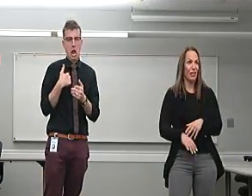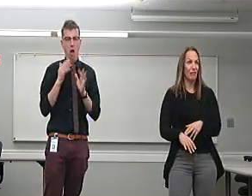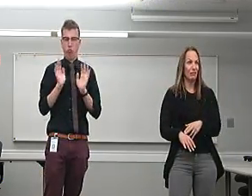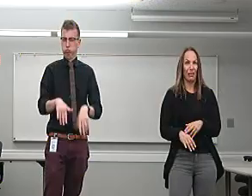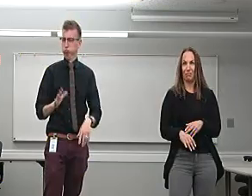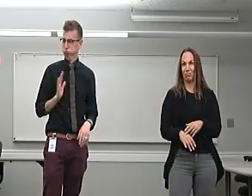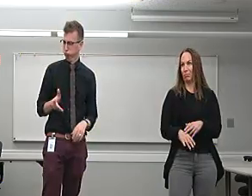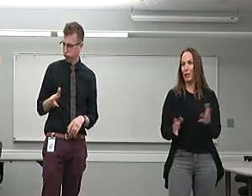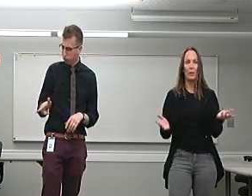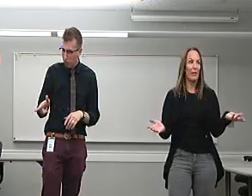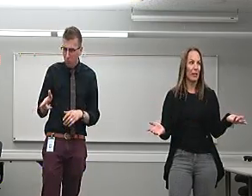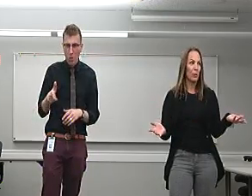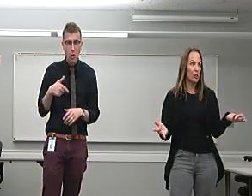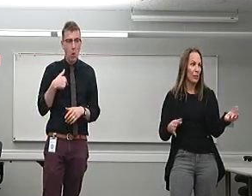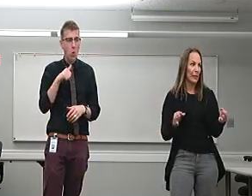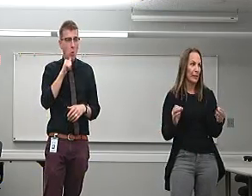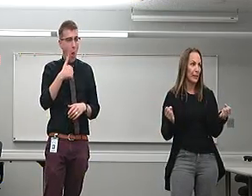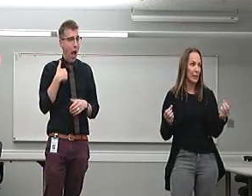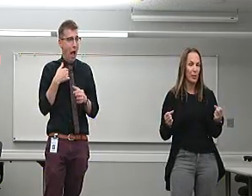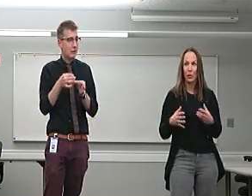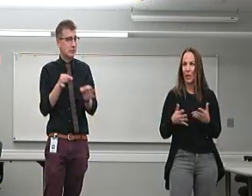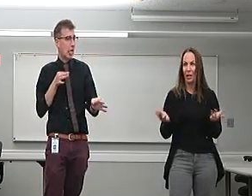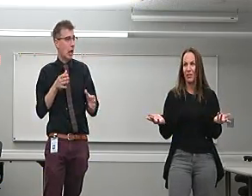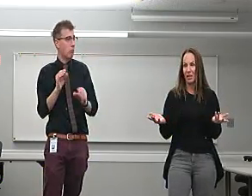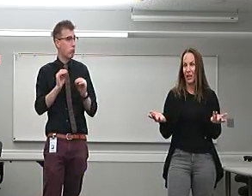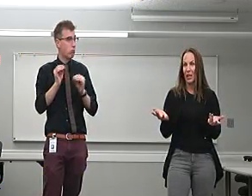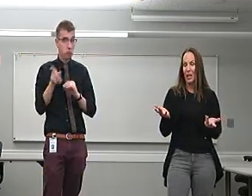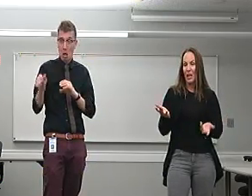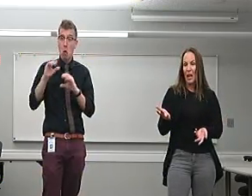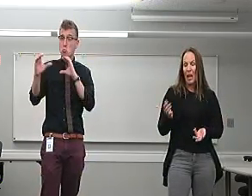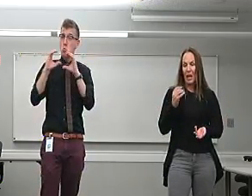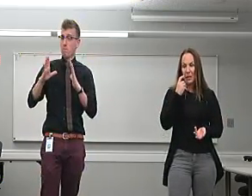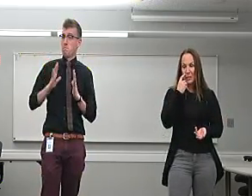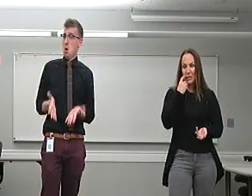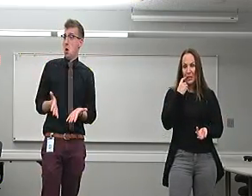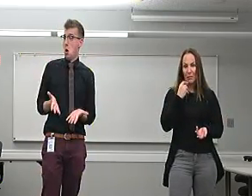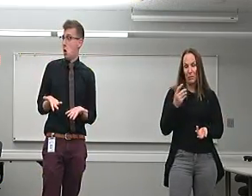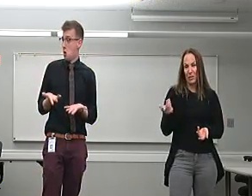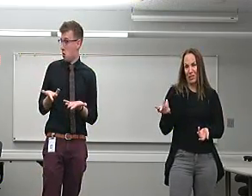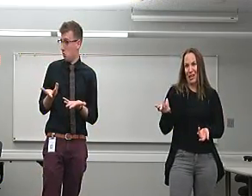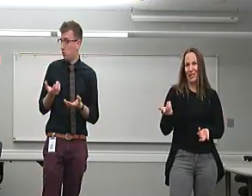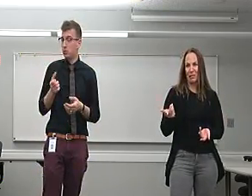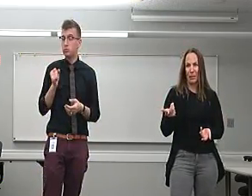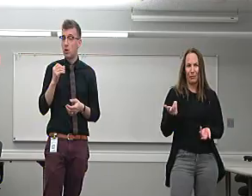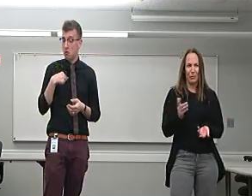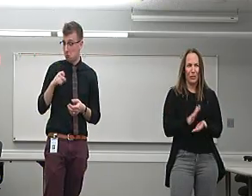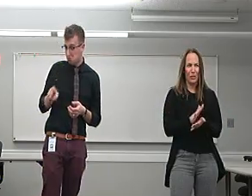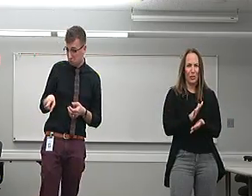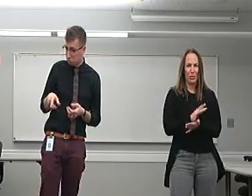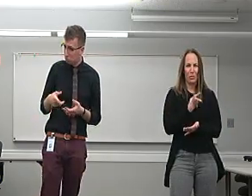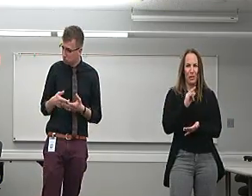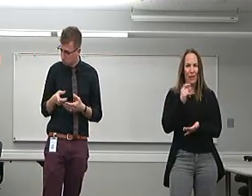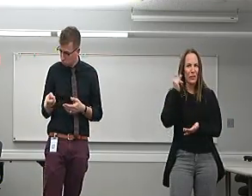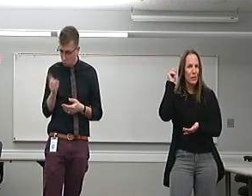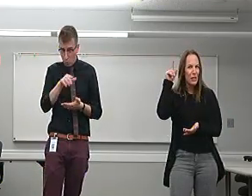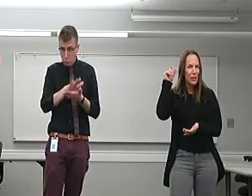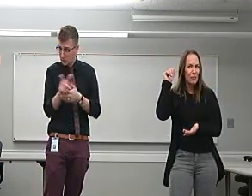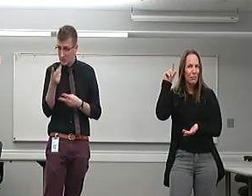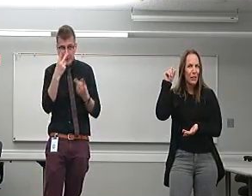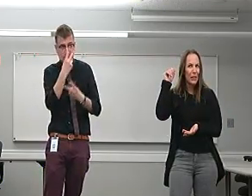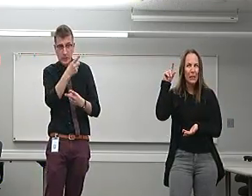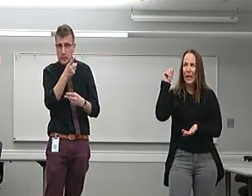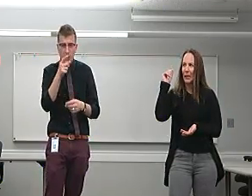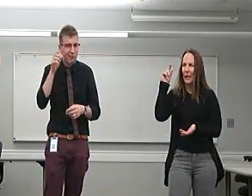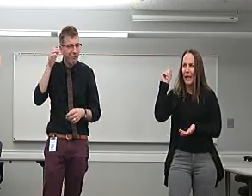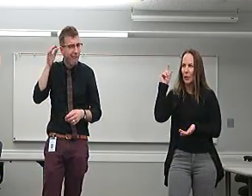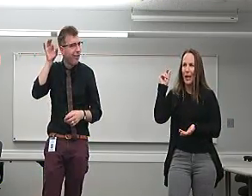don't have a language delay. Leah can communicate everything. And then we just asked her, like, well, you go to school with, haven't you seen the little, you